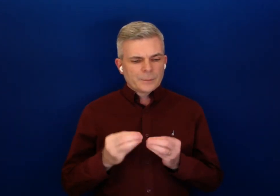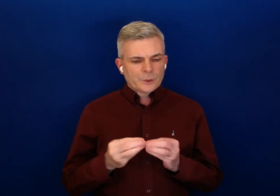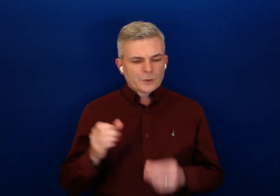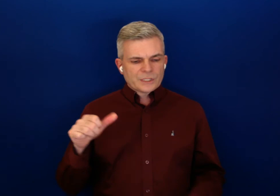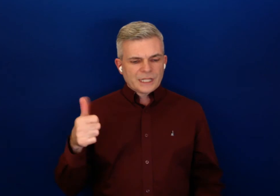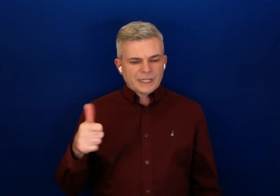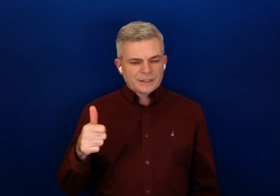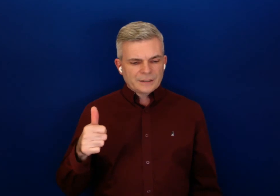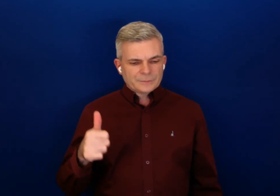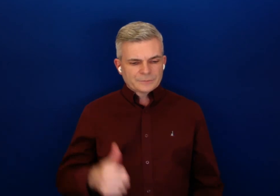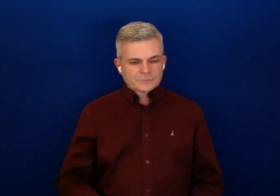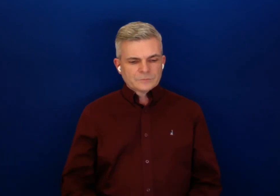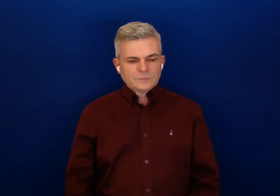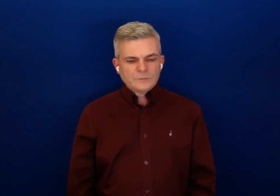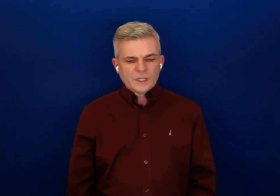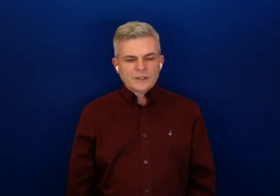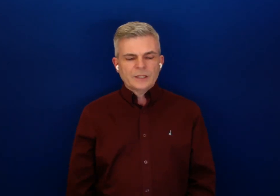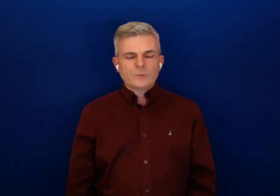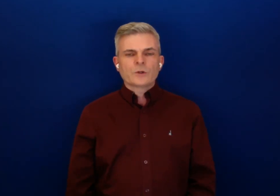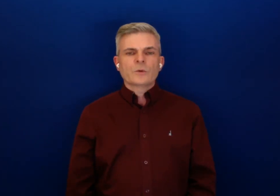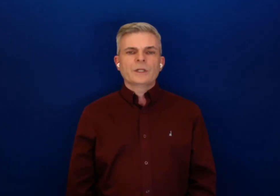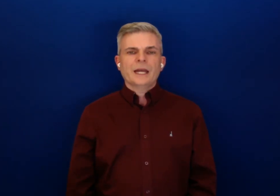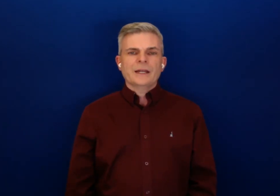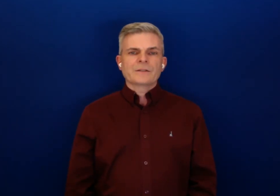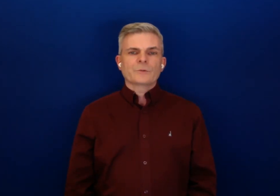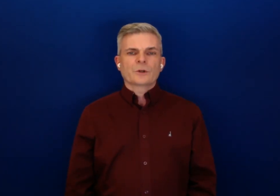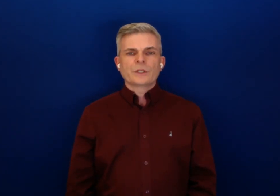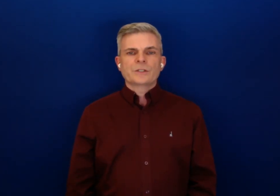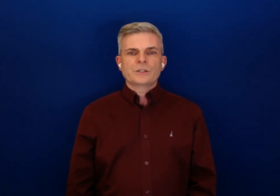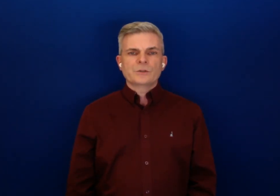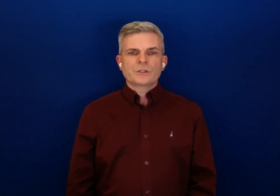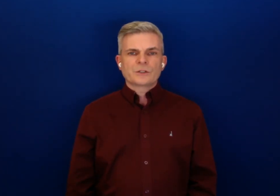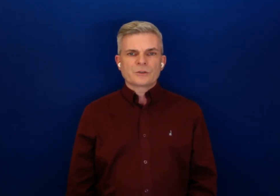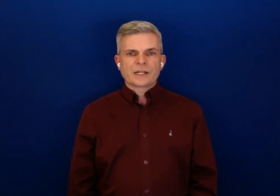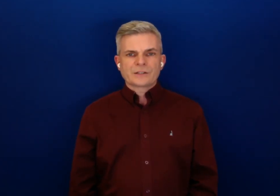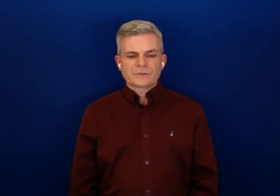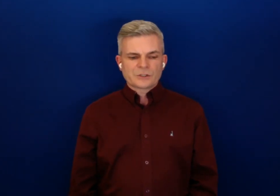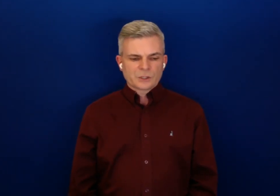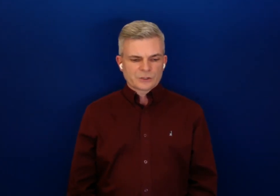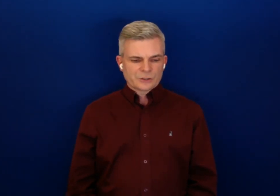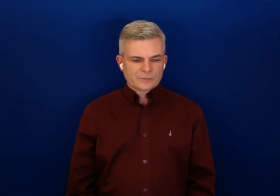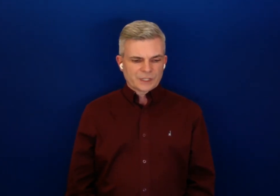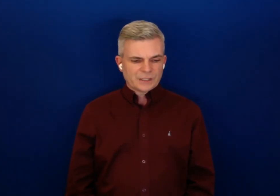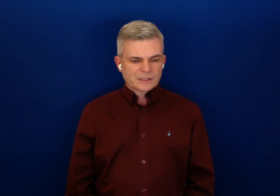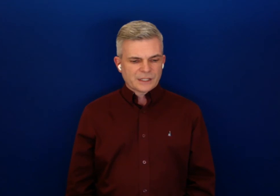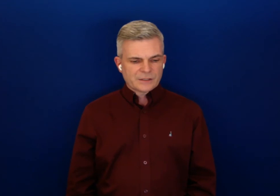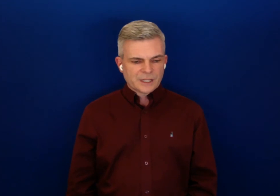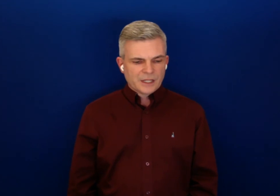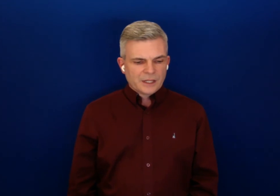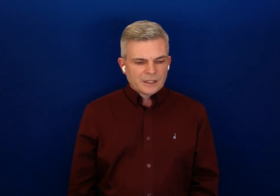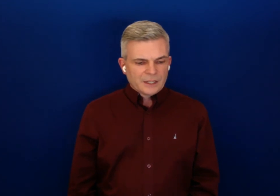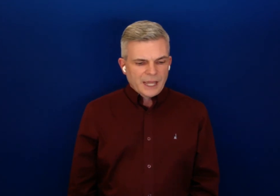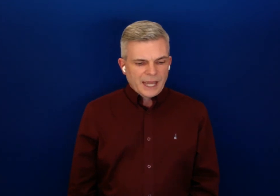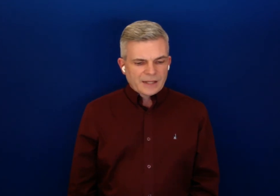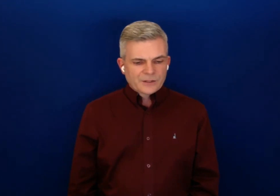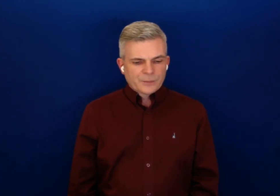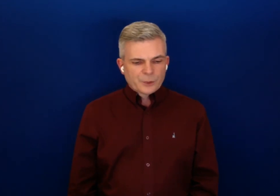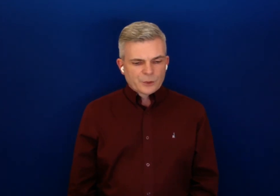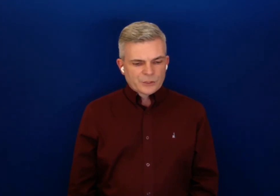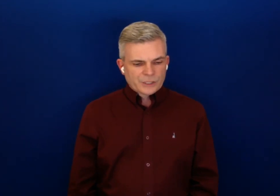Number 10. Again, we're going to use contrastive structure. It says, ask the